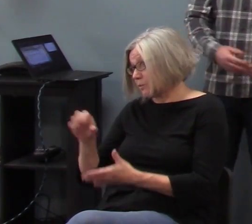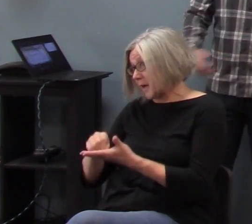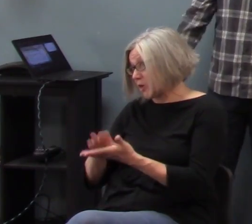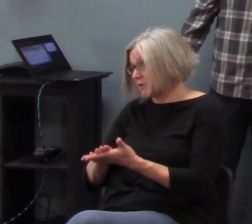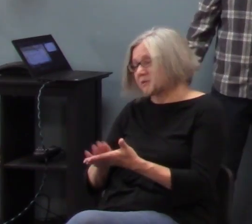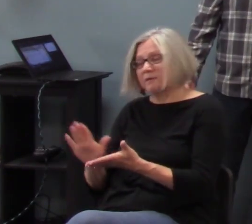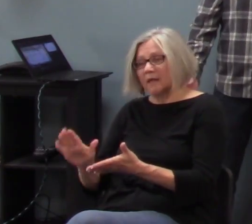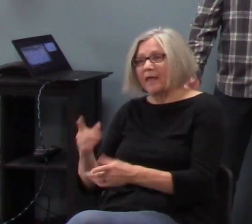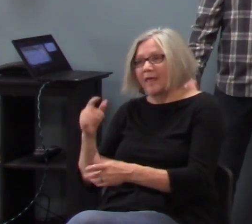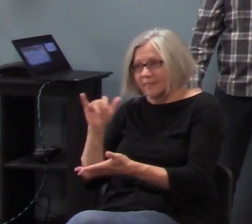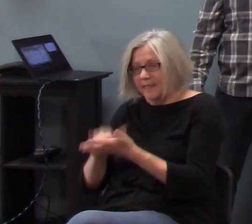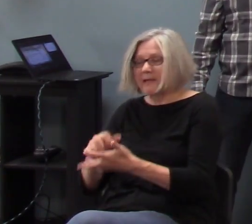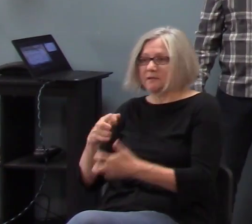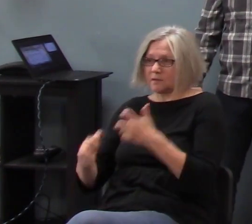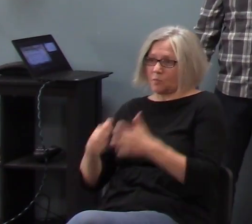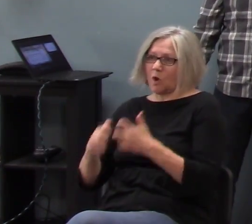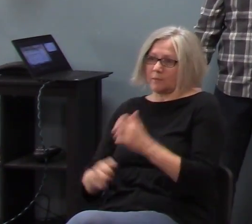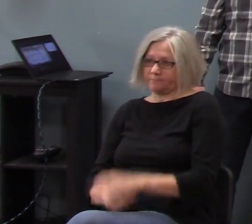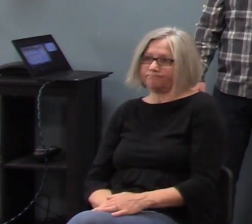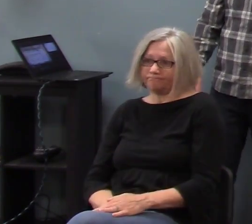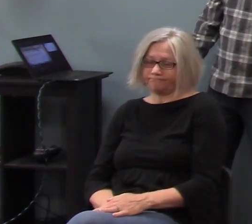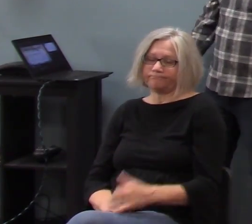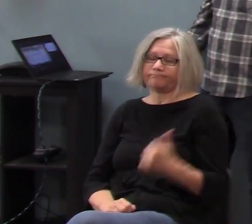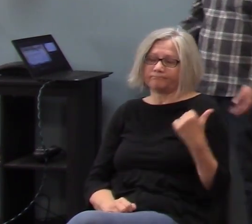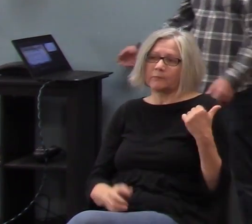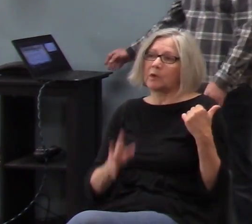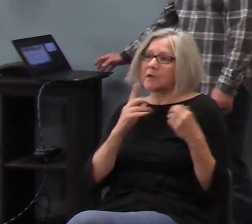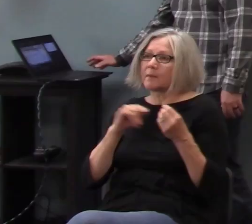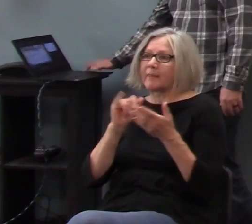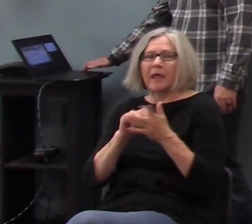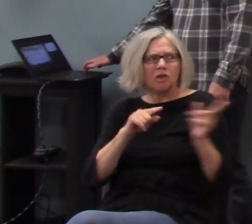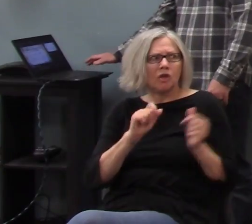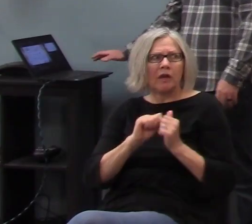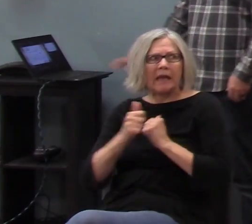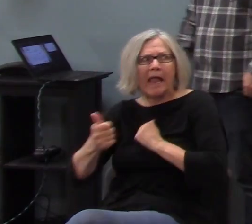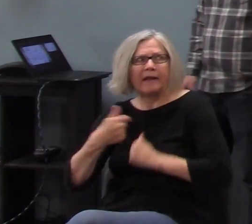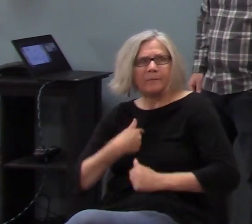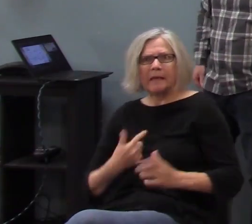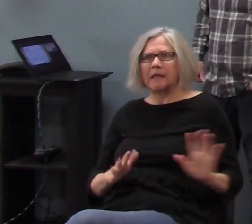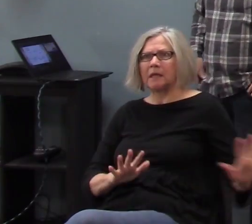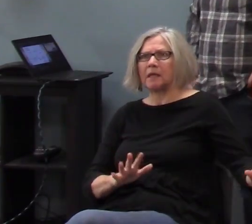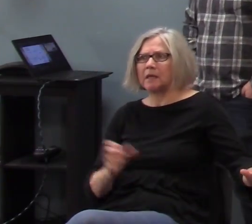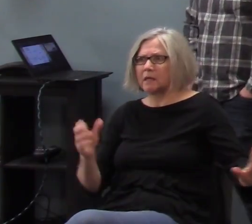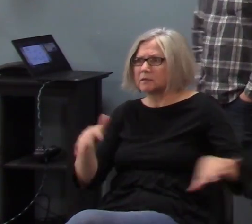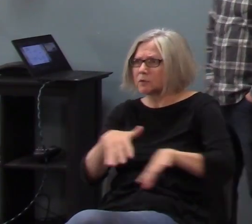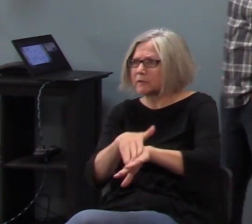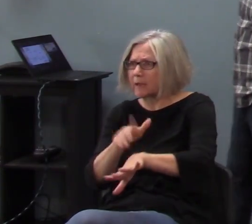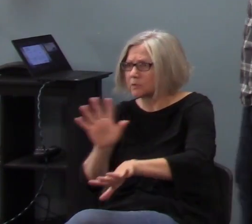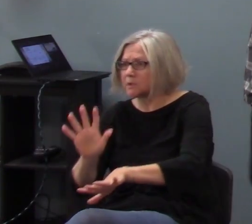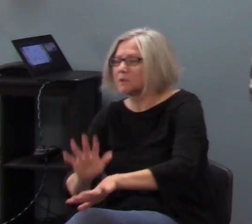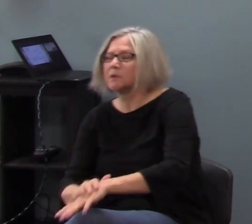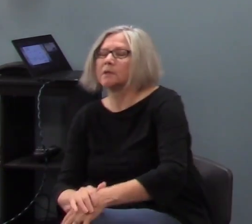there's no mechanism for that, which we are going to talk about today. Okay. All right. You guys are getting ahead of me. Okay?